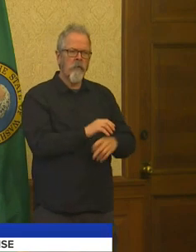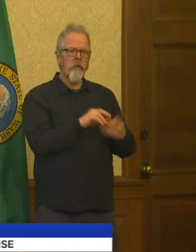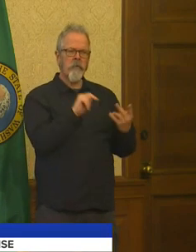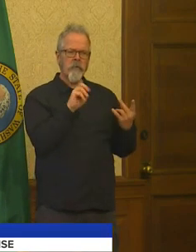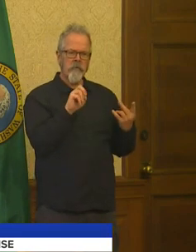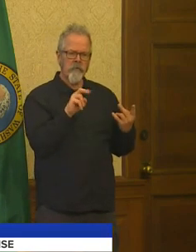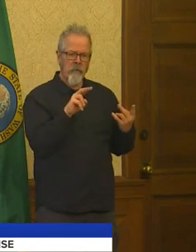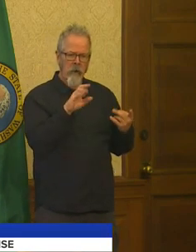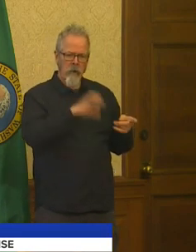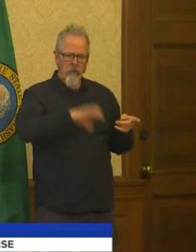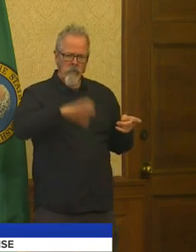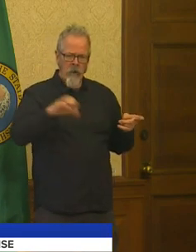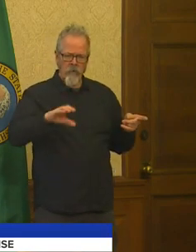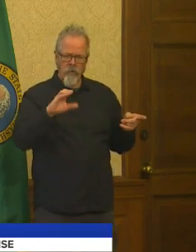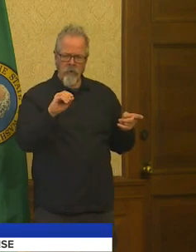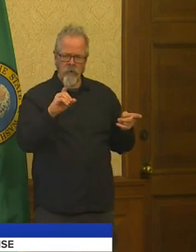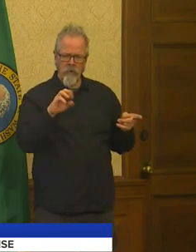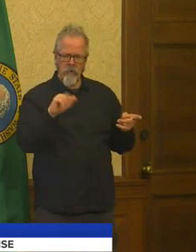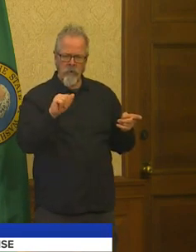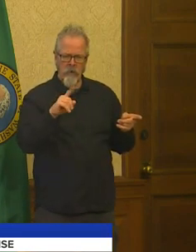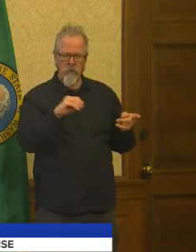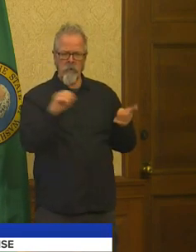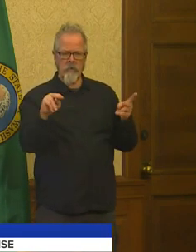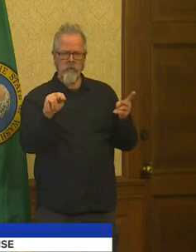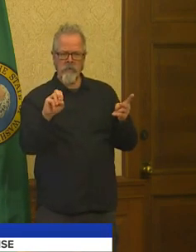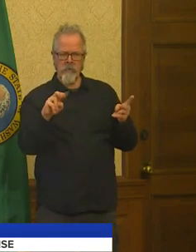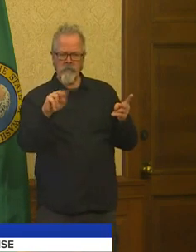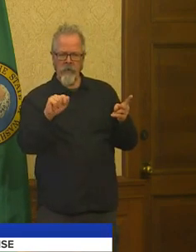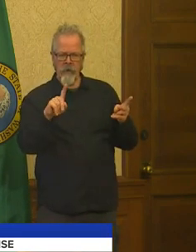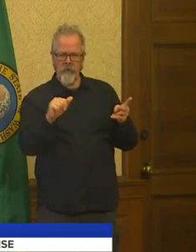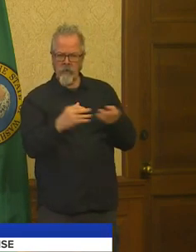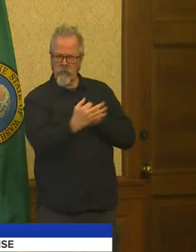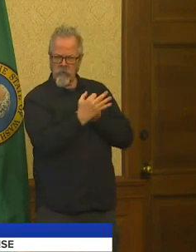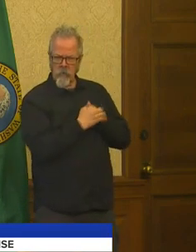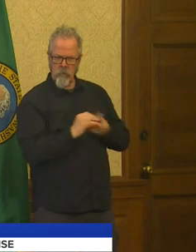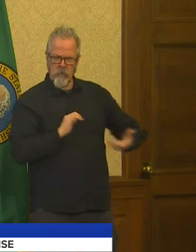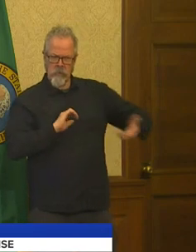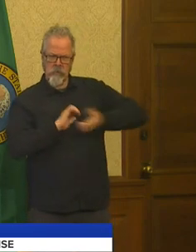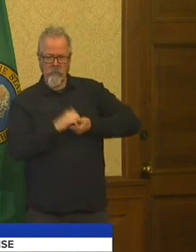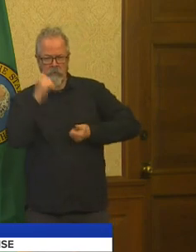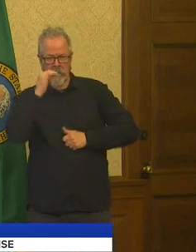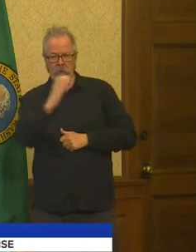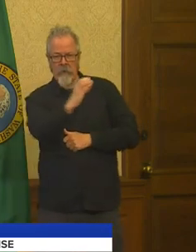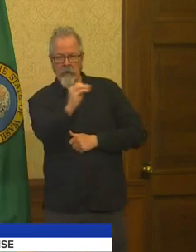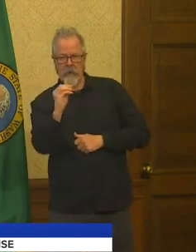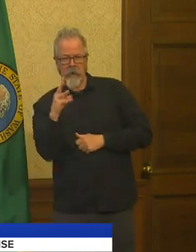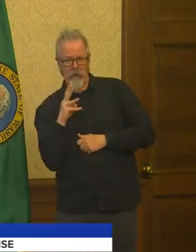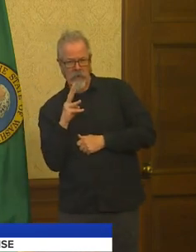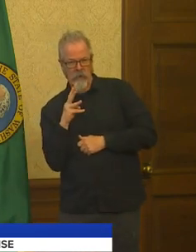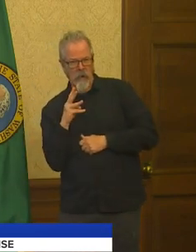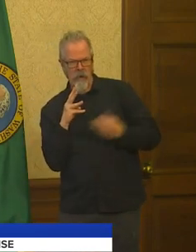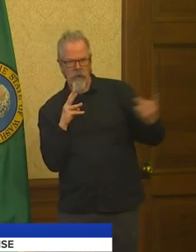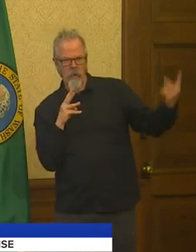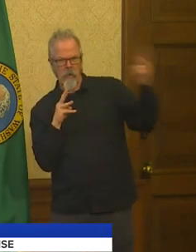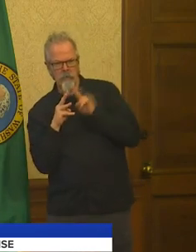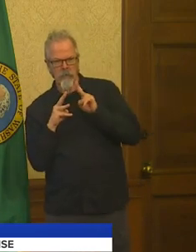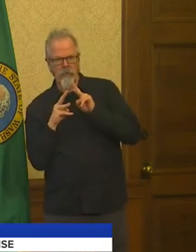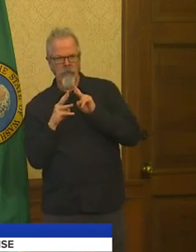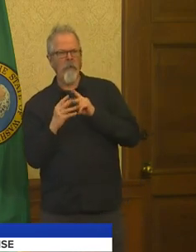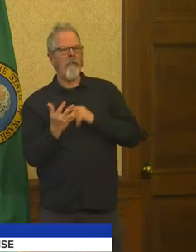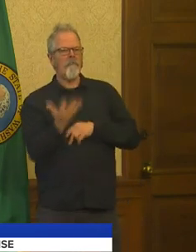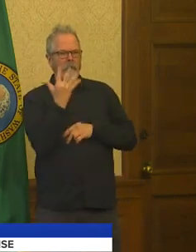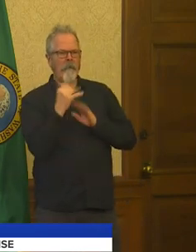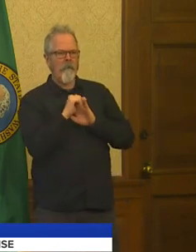some specific dates and your thoughts on that. I haven't seen the Colorado plan in detail. It would not shock me